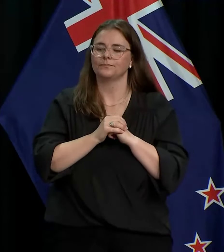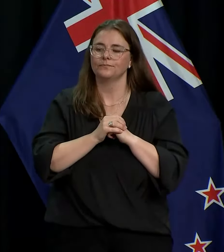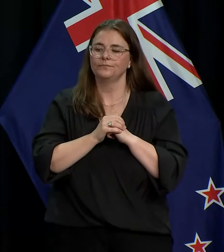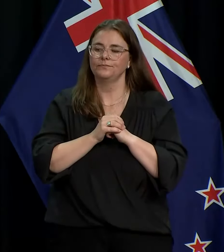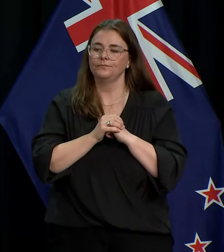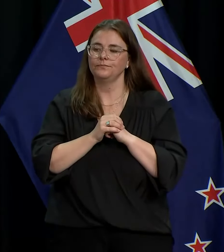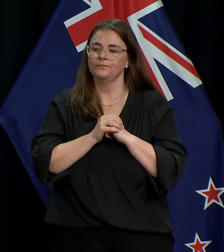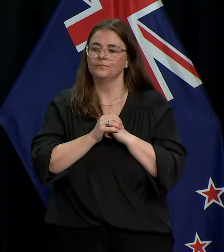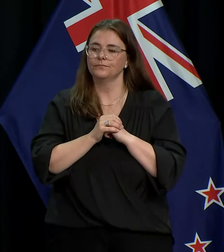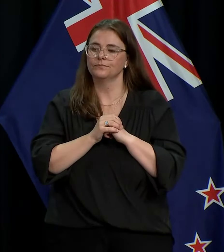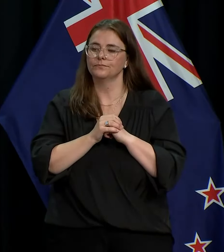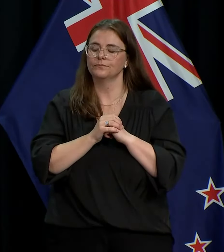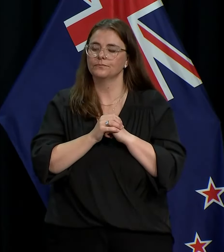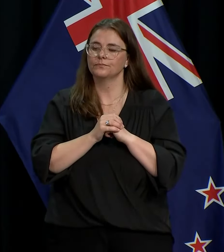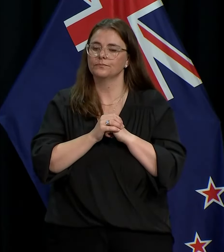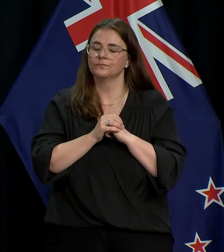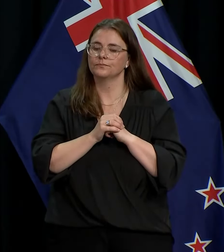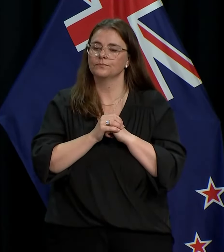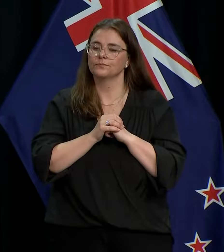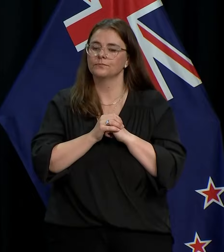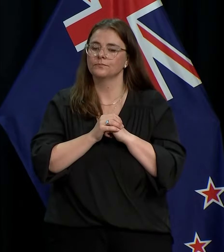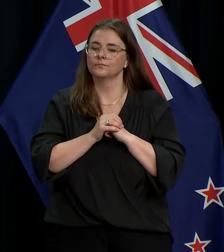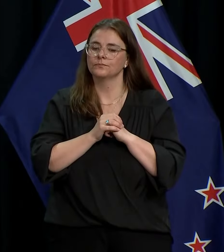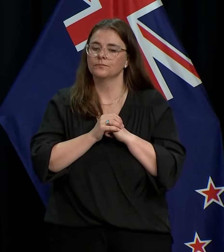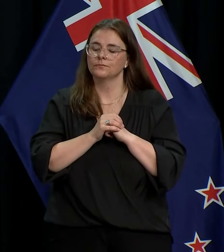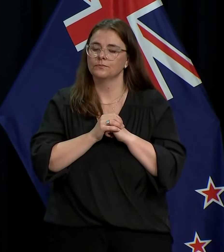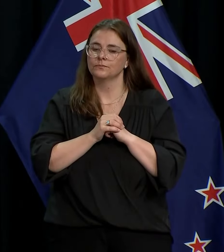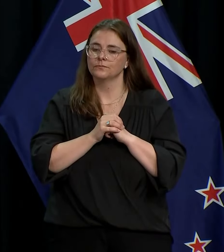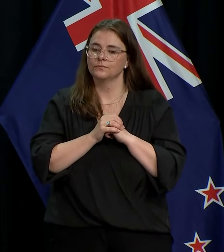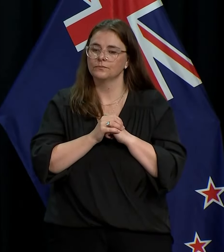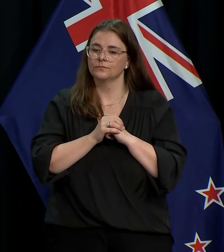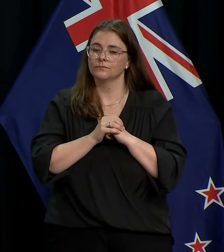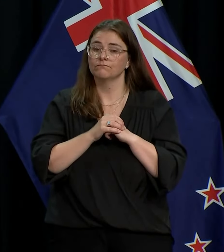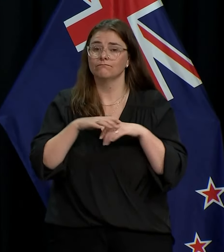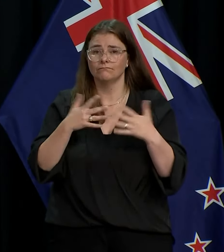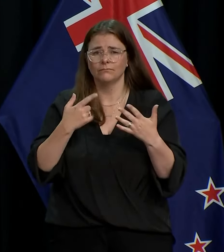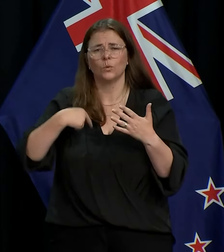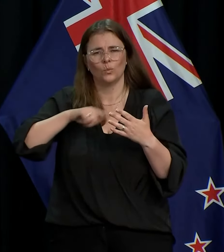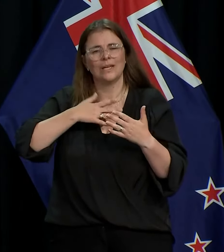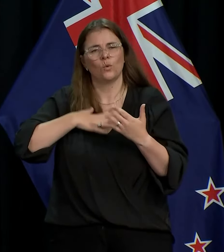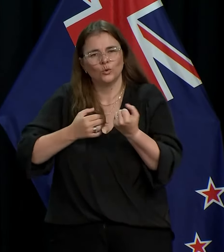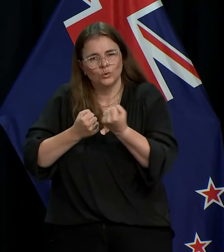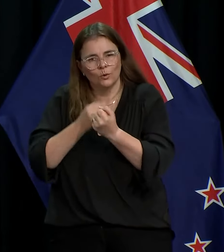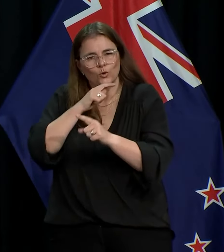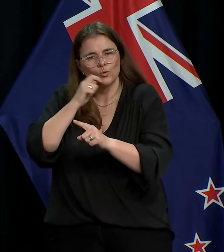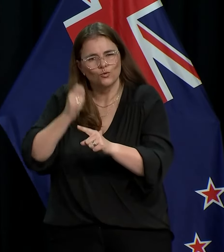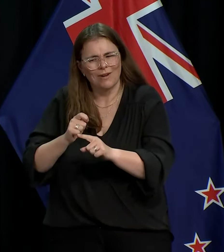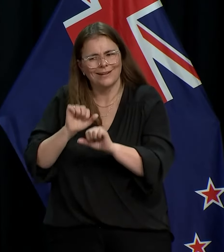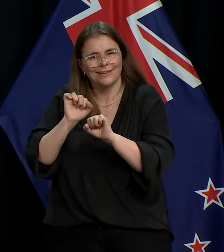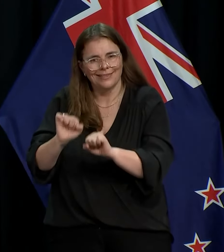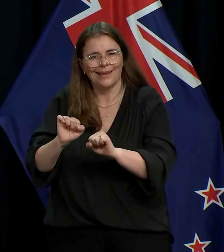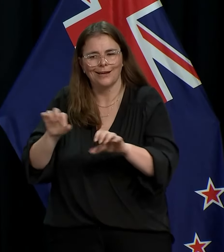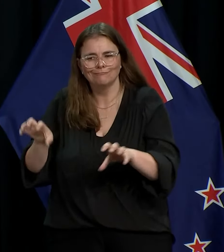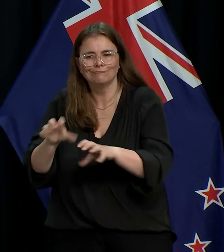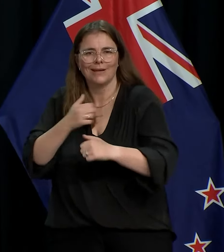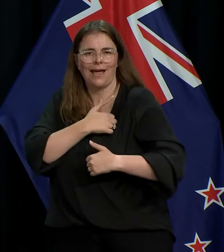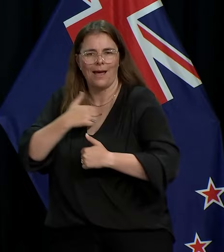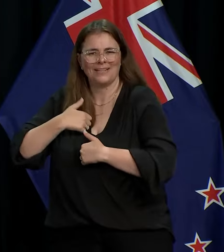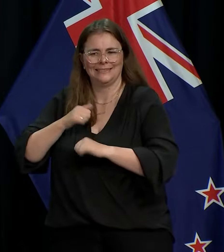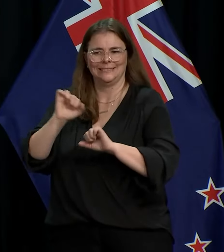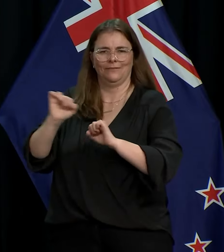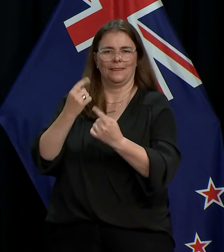Here, though, obviously, this is about making sure that there is support for Ukraine to undertake its own operation to